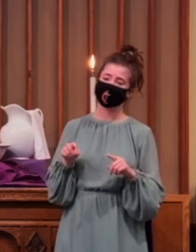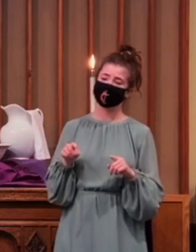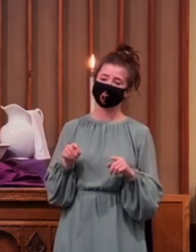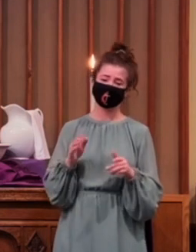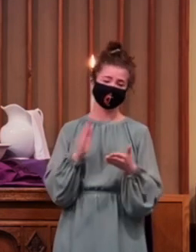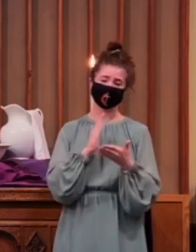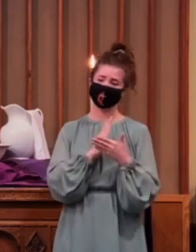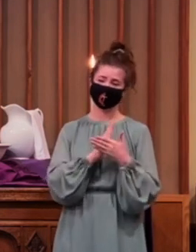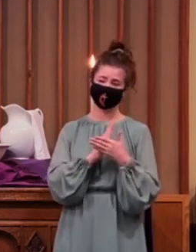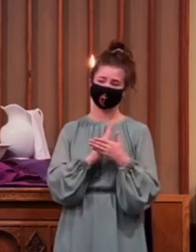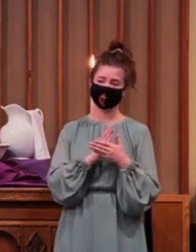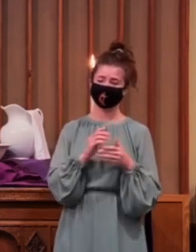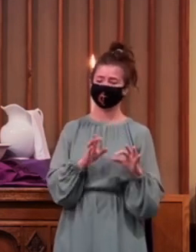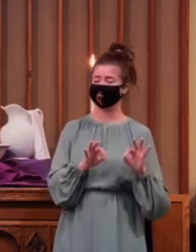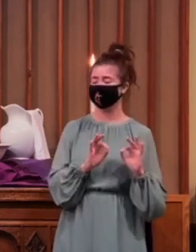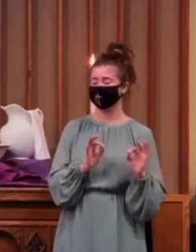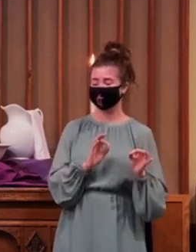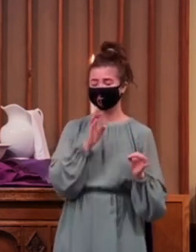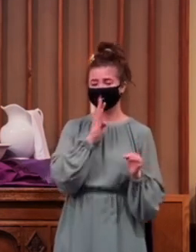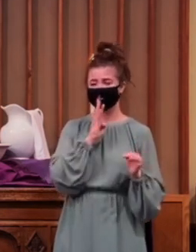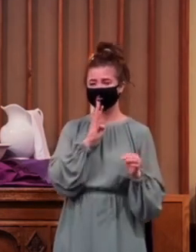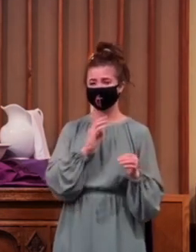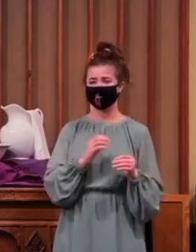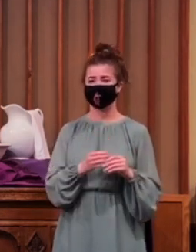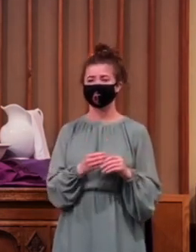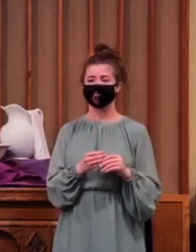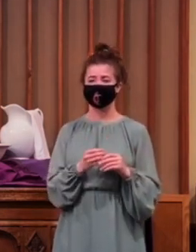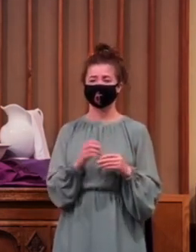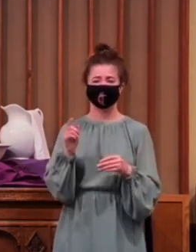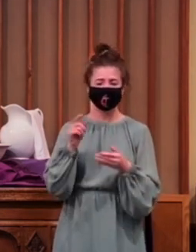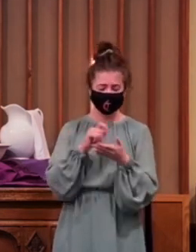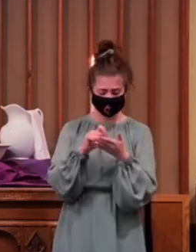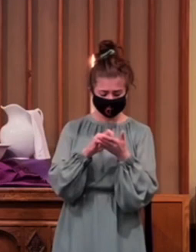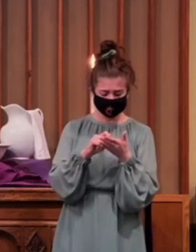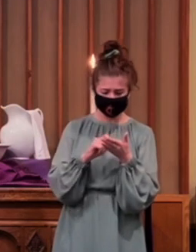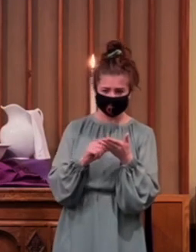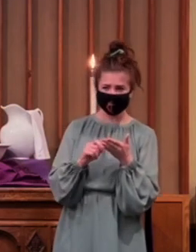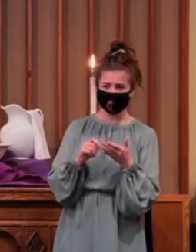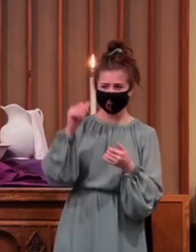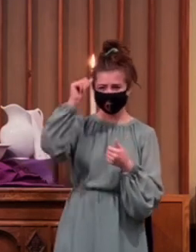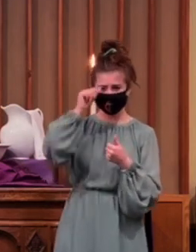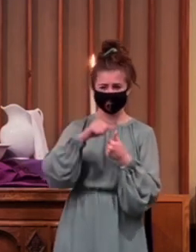talk. I bet they would have taken notes and hung on your every word.